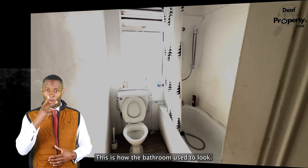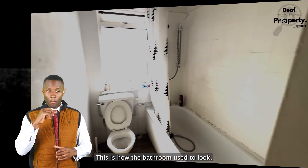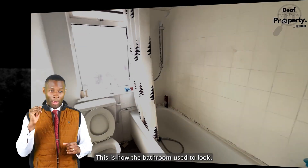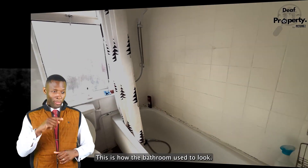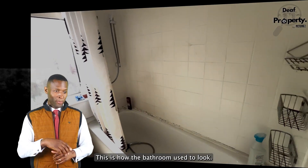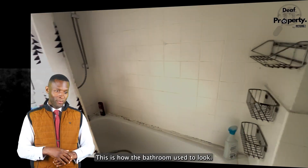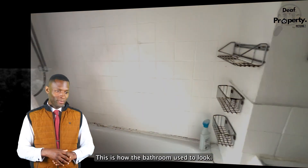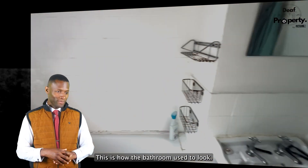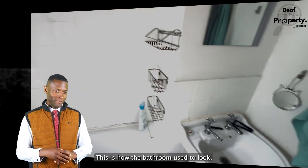This is how the bathroom used to look.